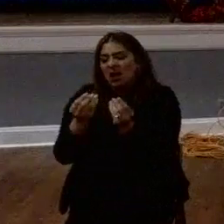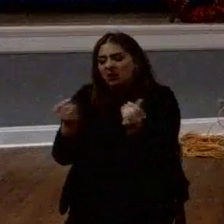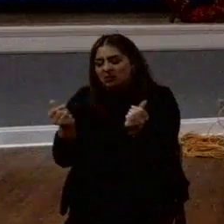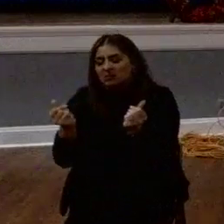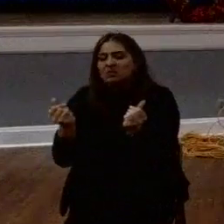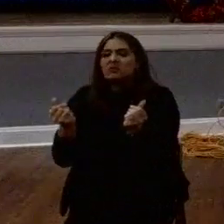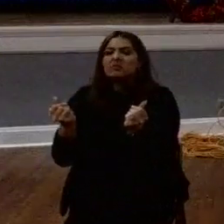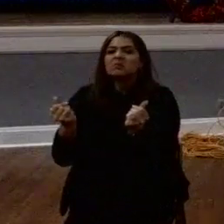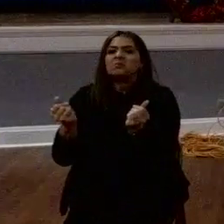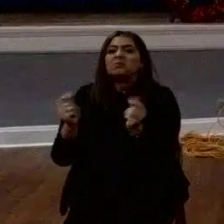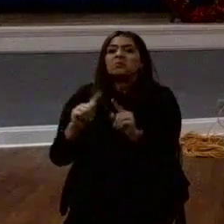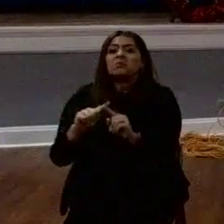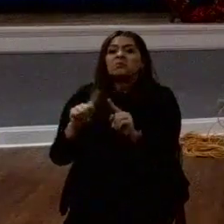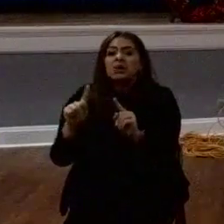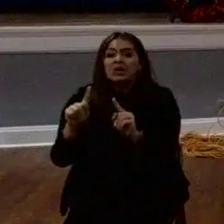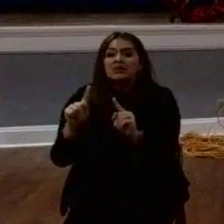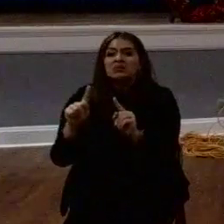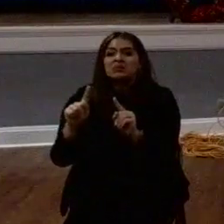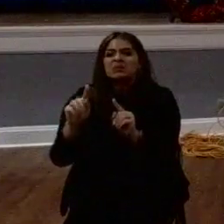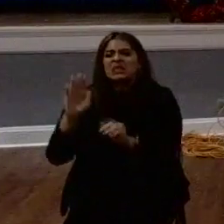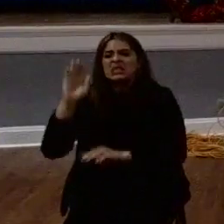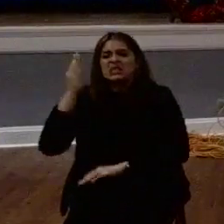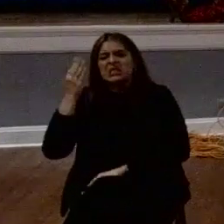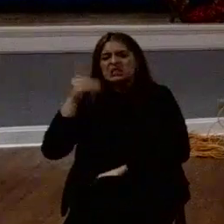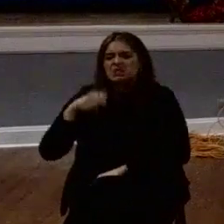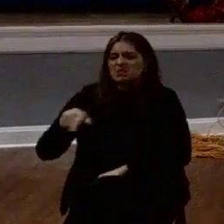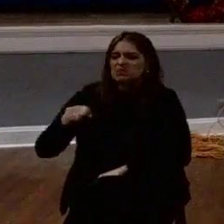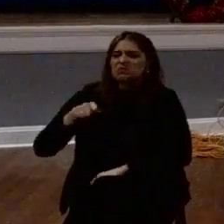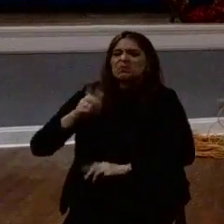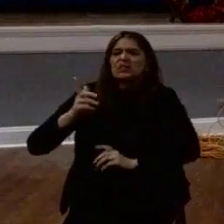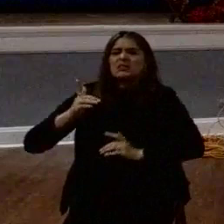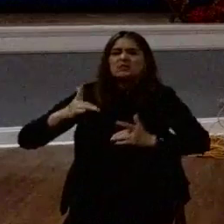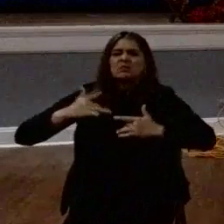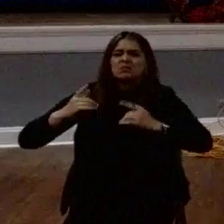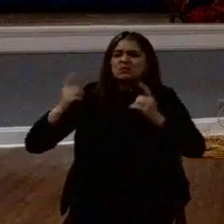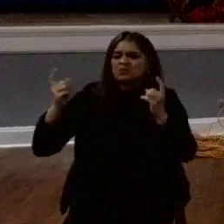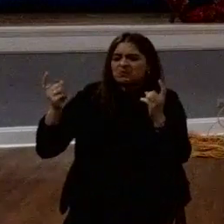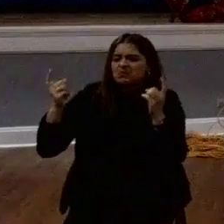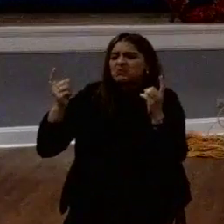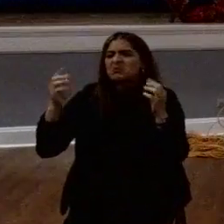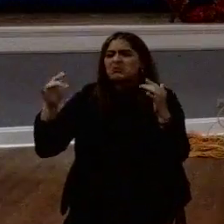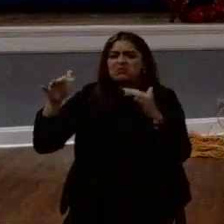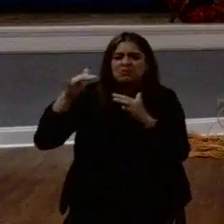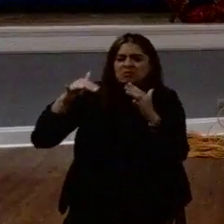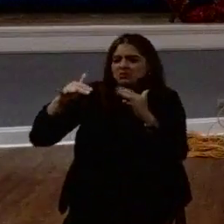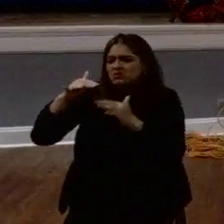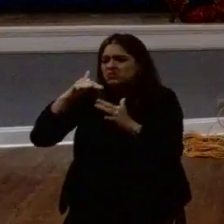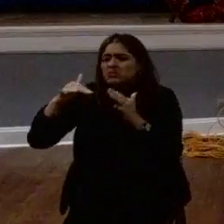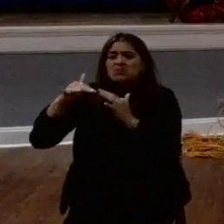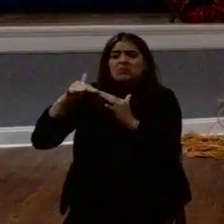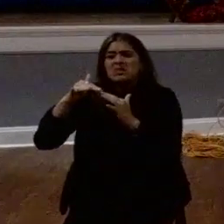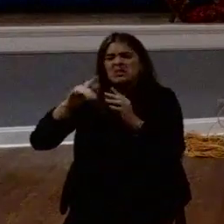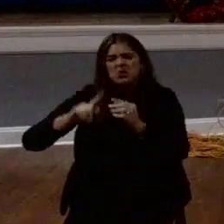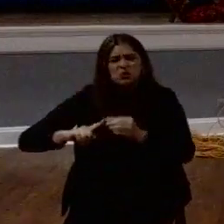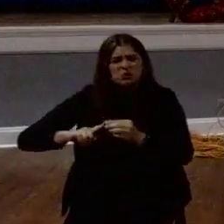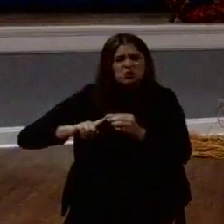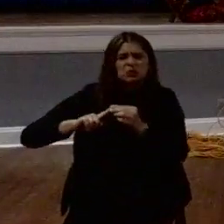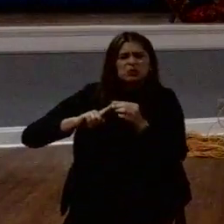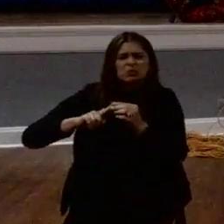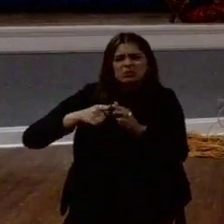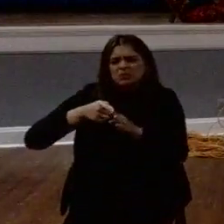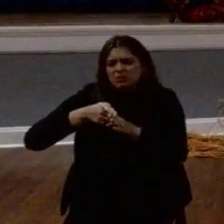the surface, it appears as a festival. So this is novel, it is unique. It's